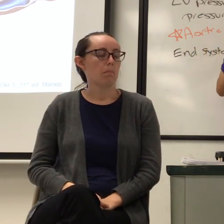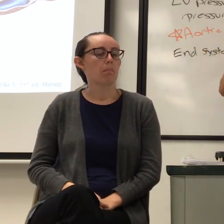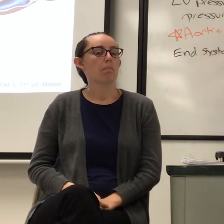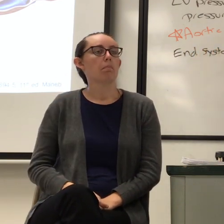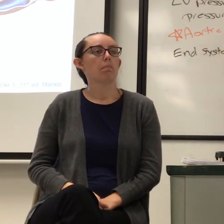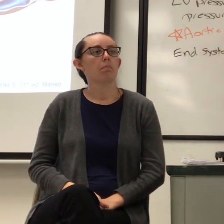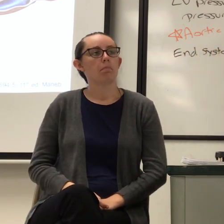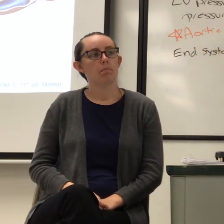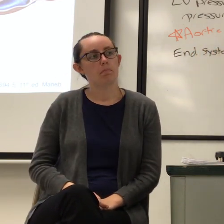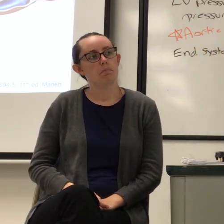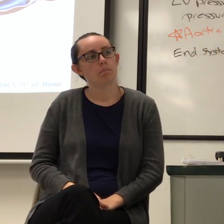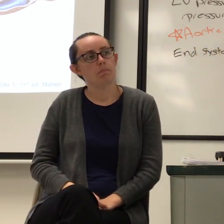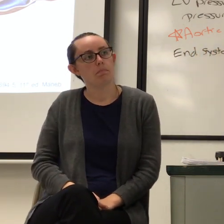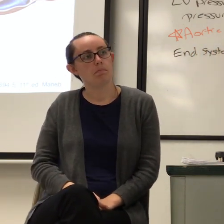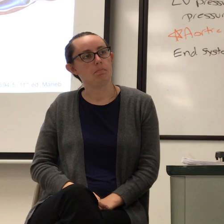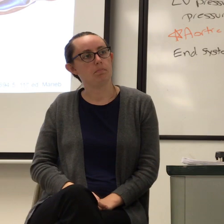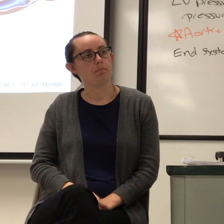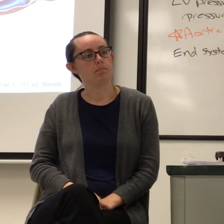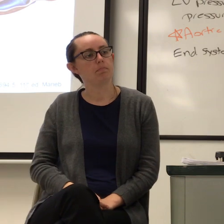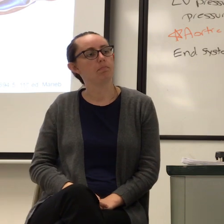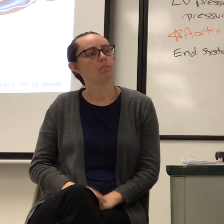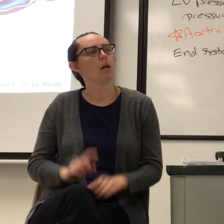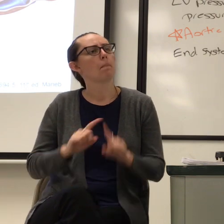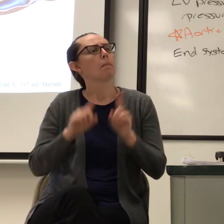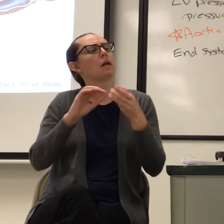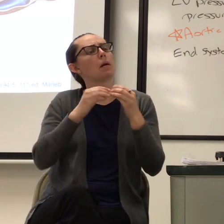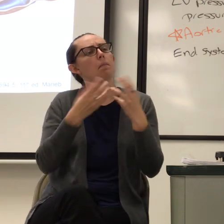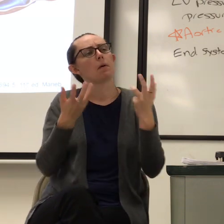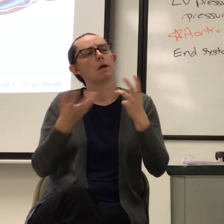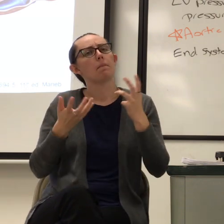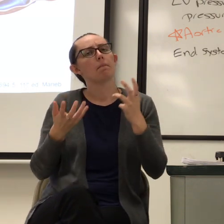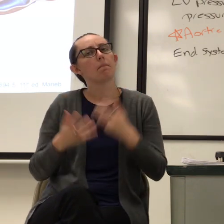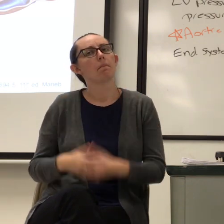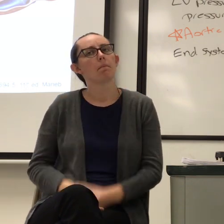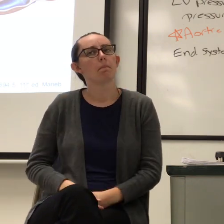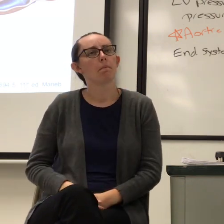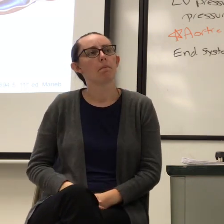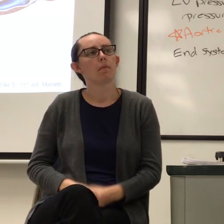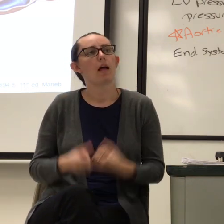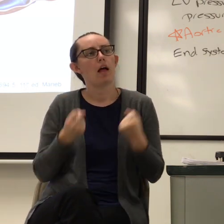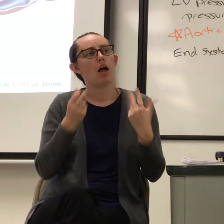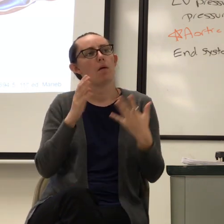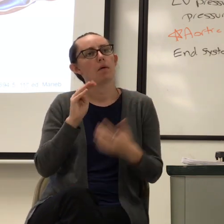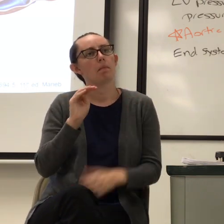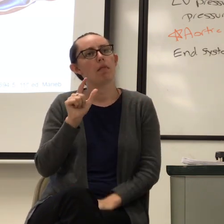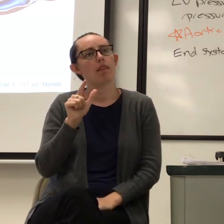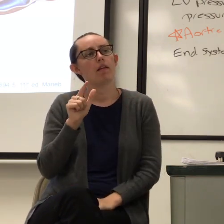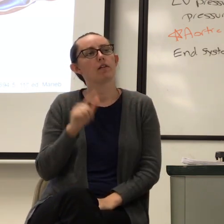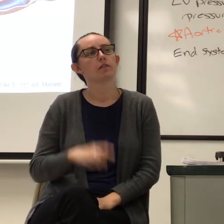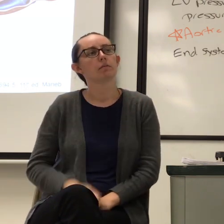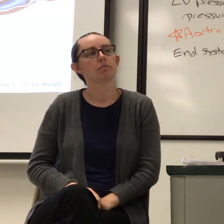systolic volume. But what's the number? How many mils?